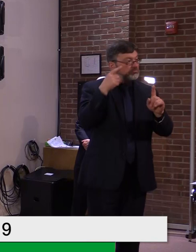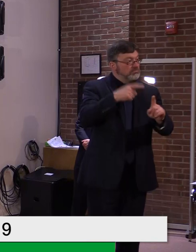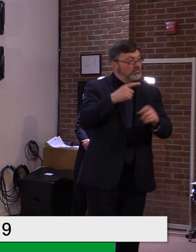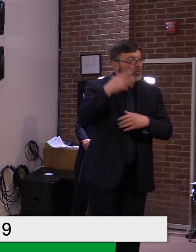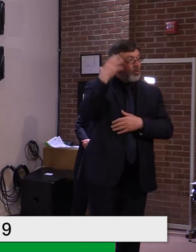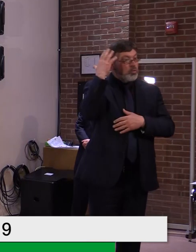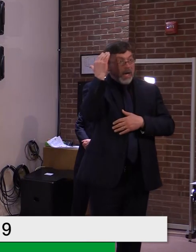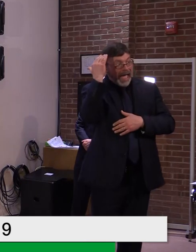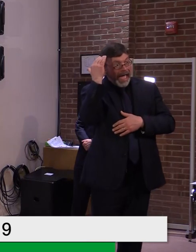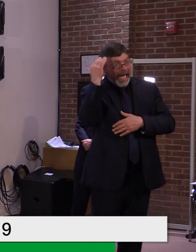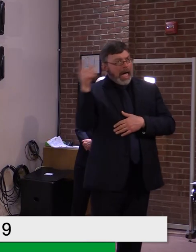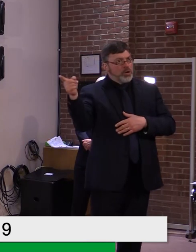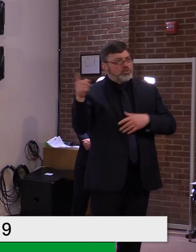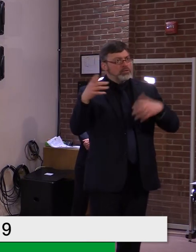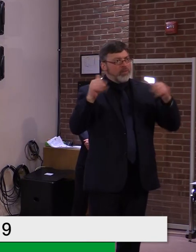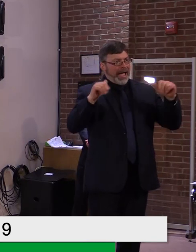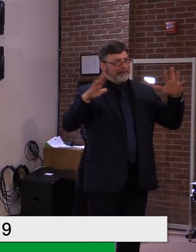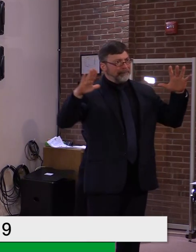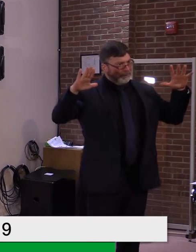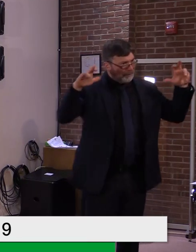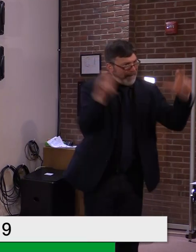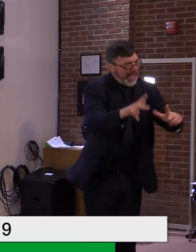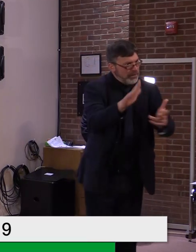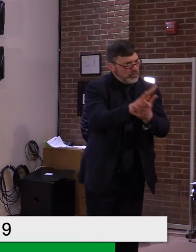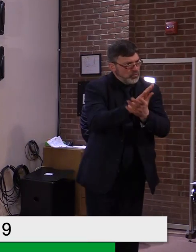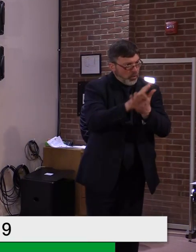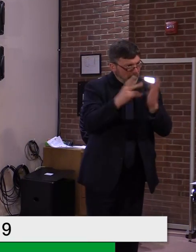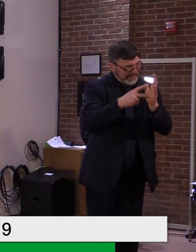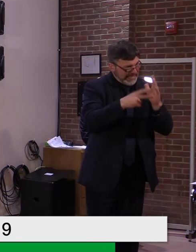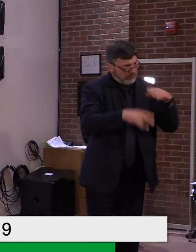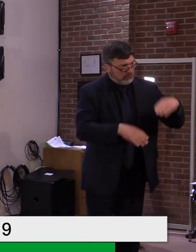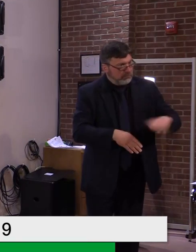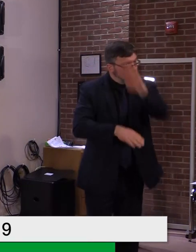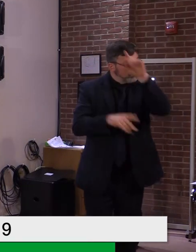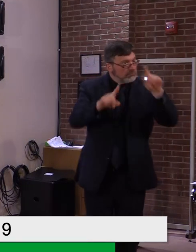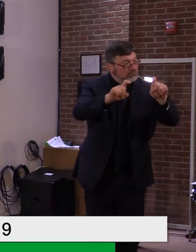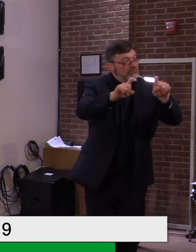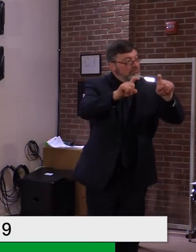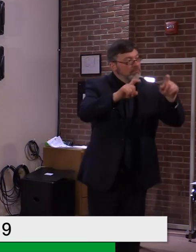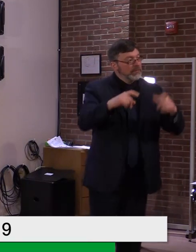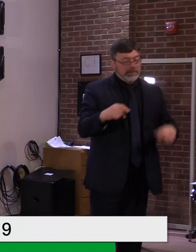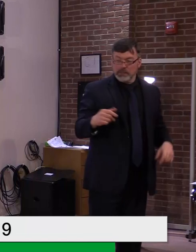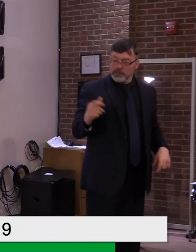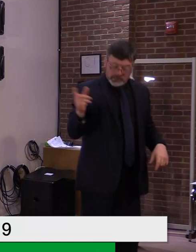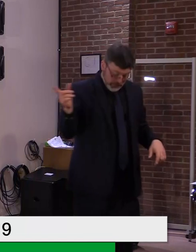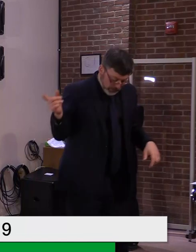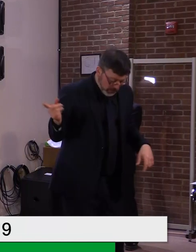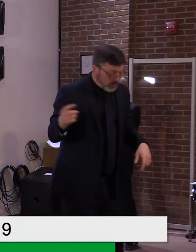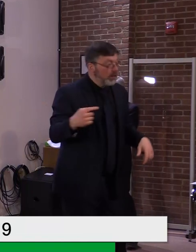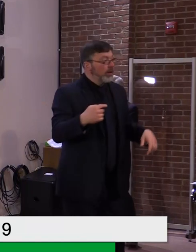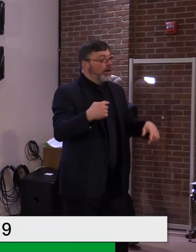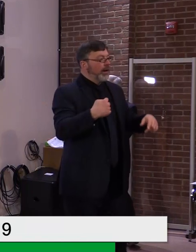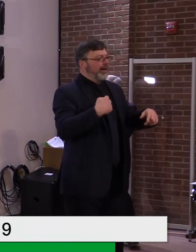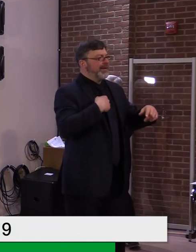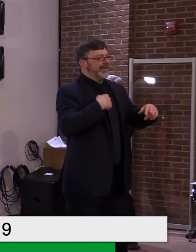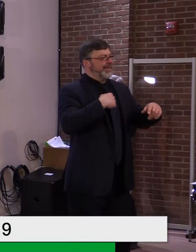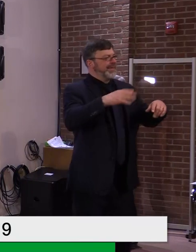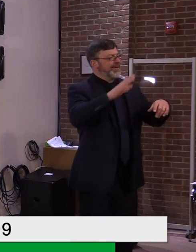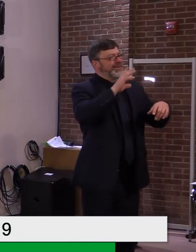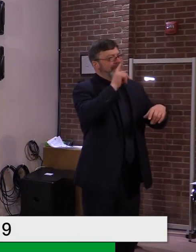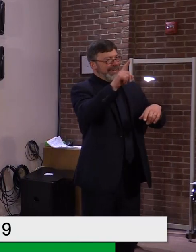to comment, but I think what he's going to say is a lot of it is because of the community they're in, and this is part